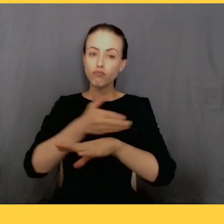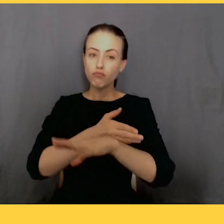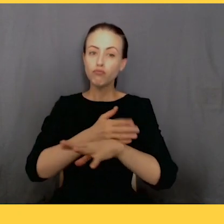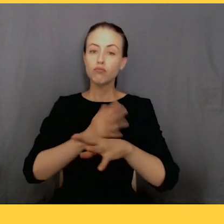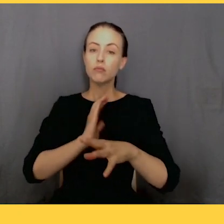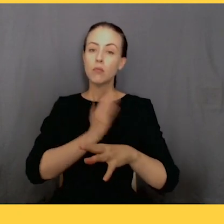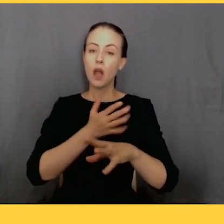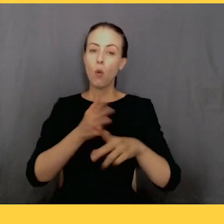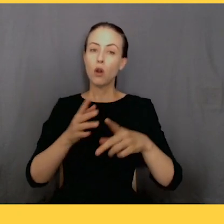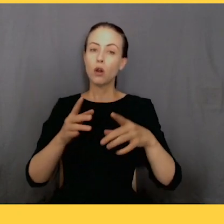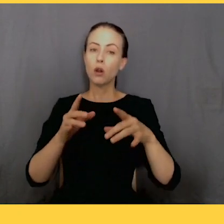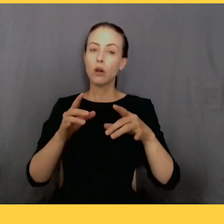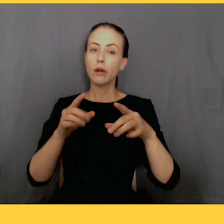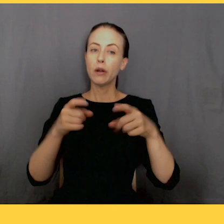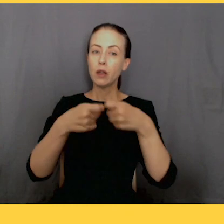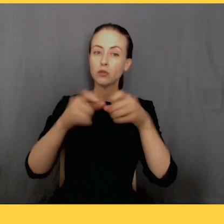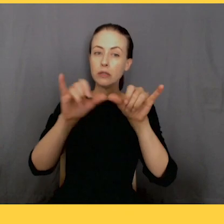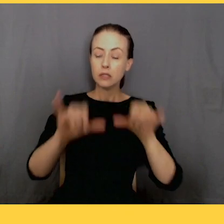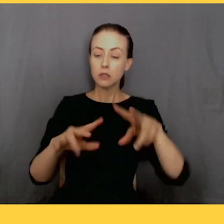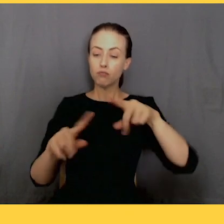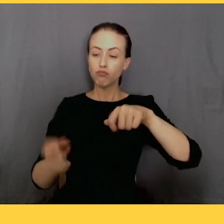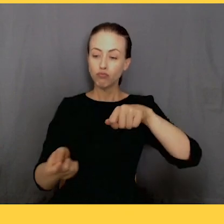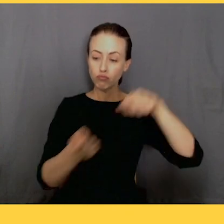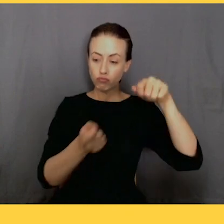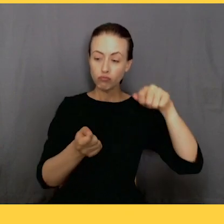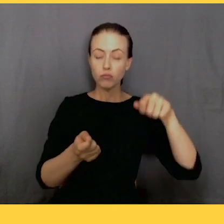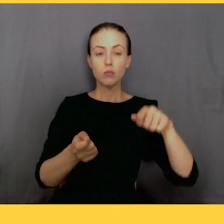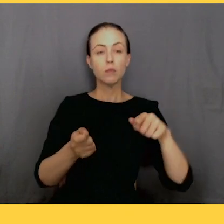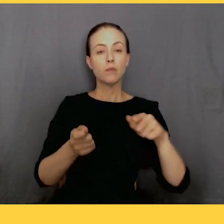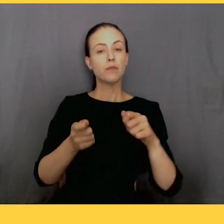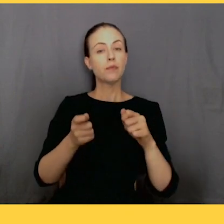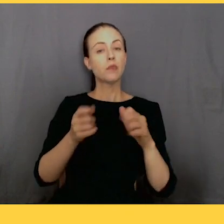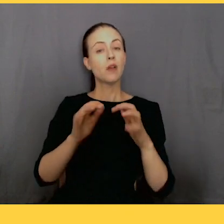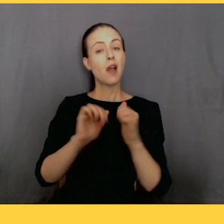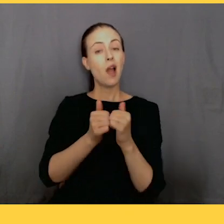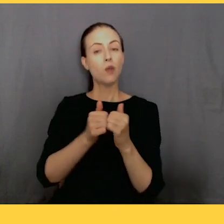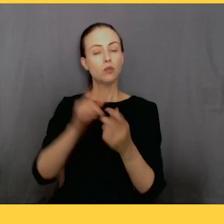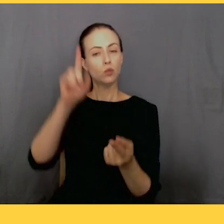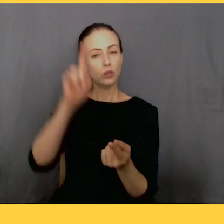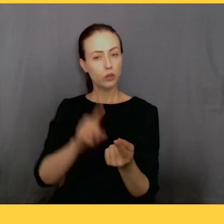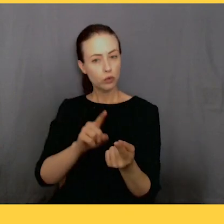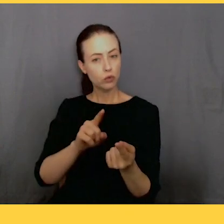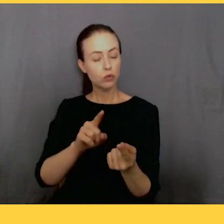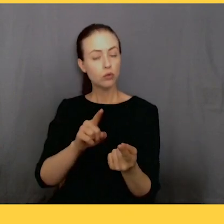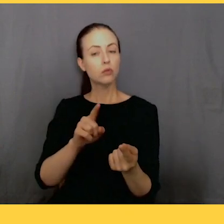tackle all three sides of these fire triangle, to reduce, if not